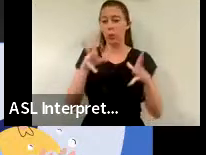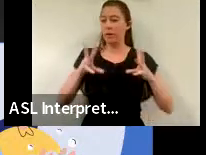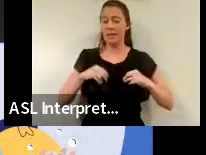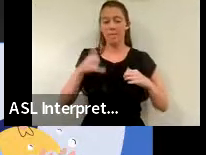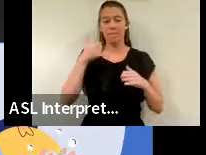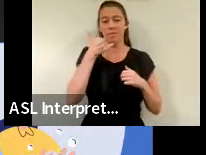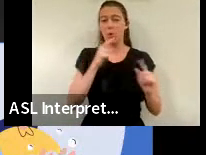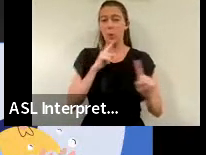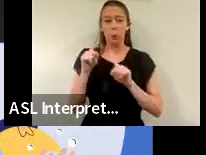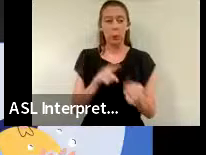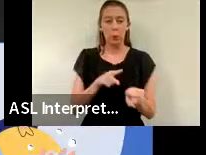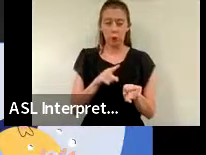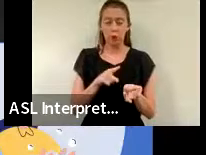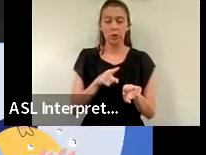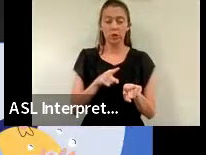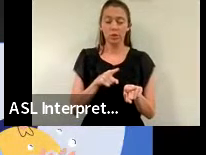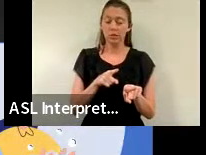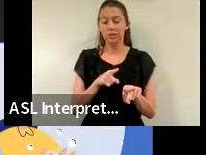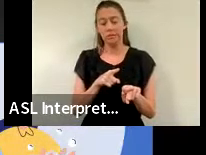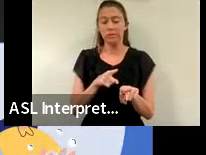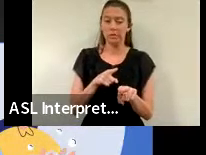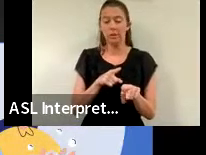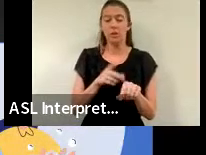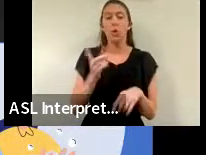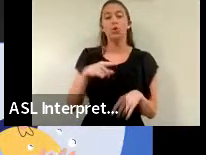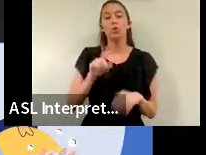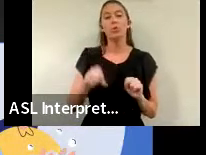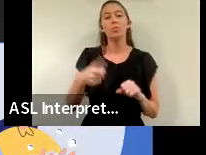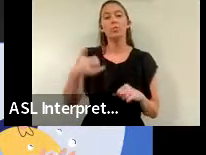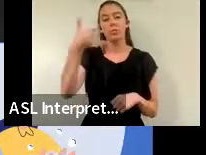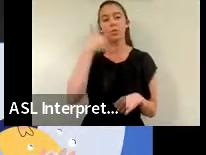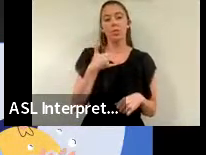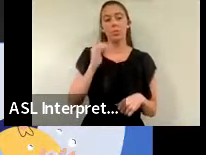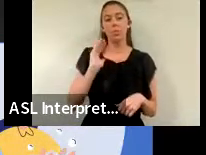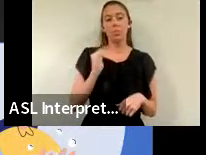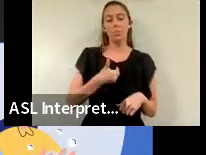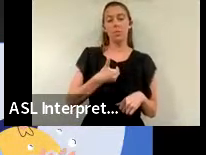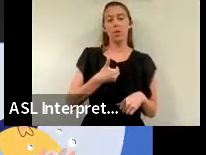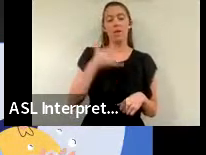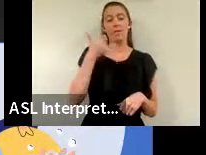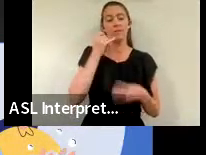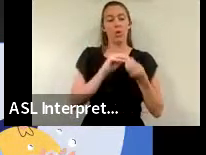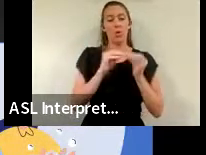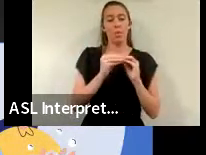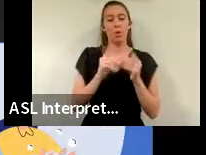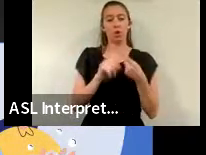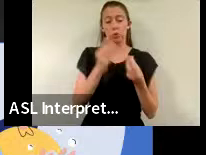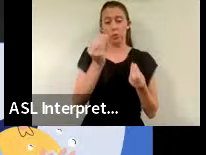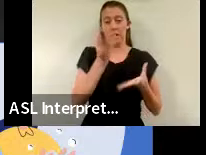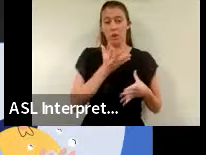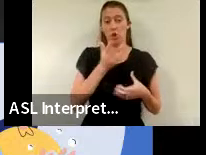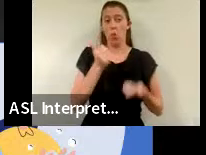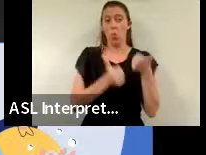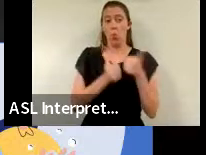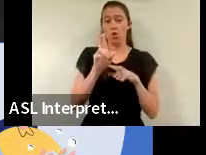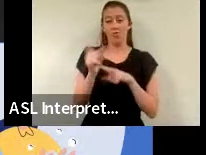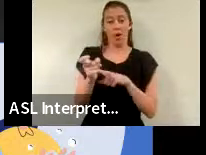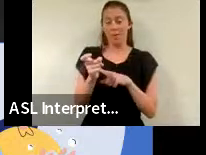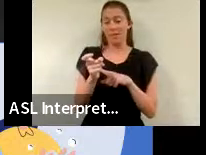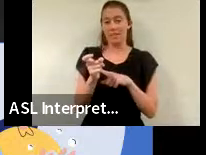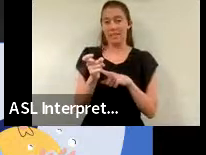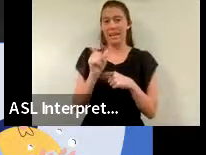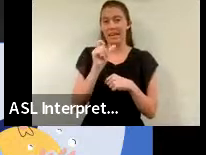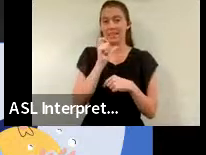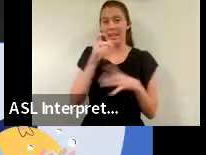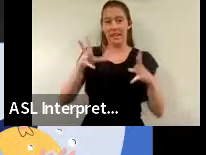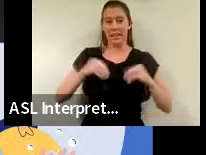you can call our hotline as well to report that, or contact us to report pharmacies that are not doing that. We can